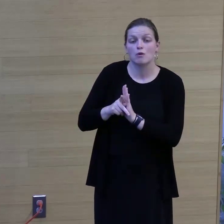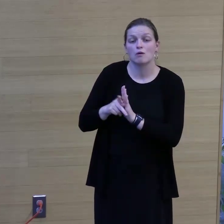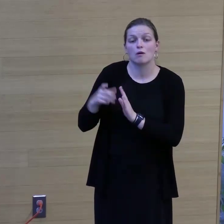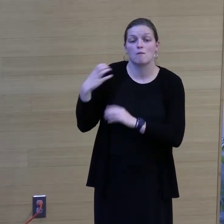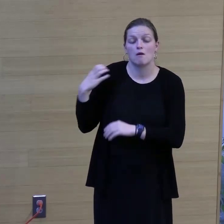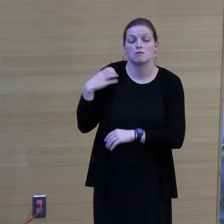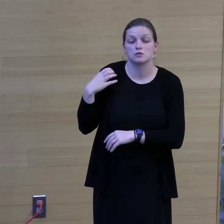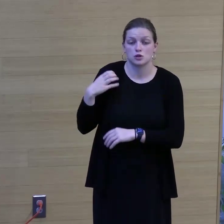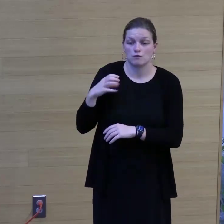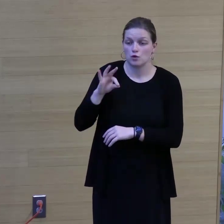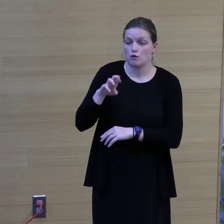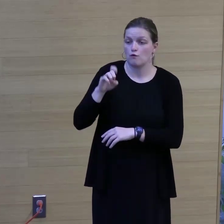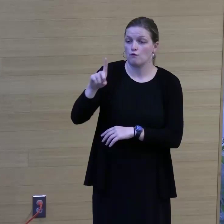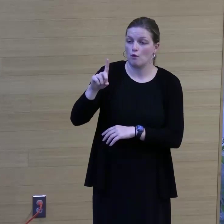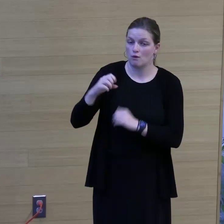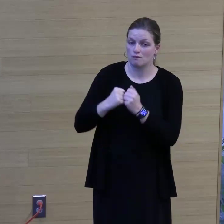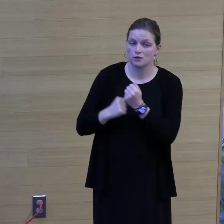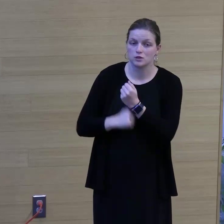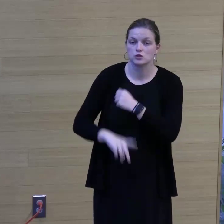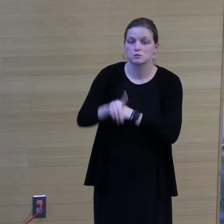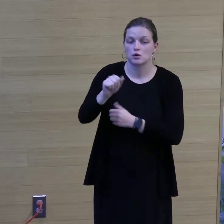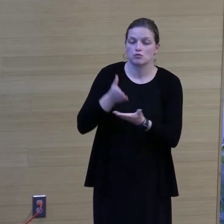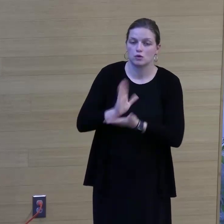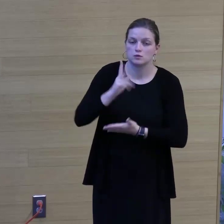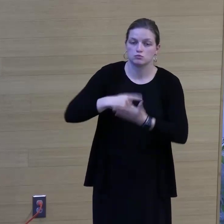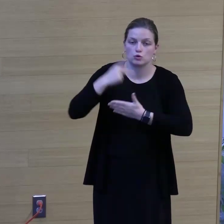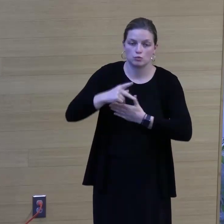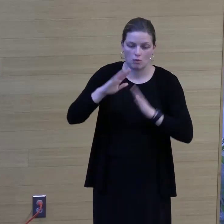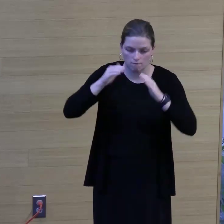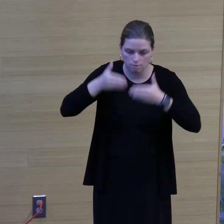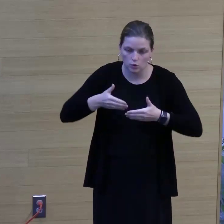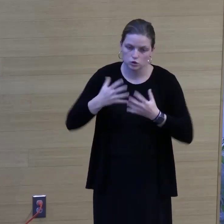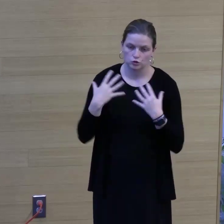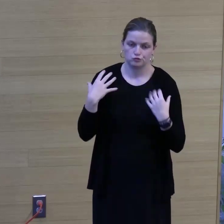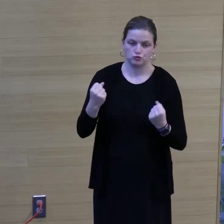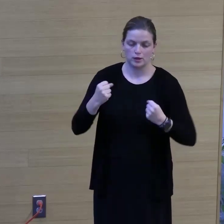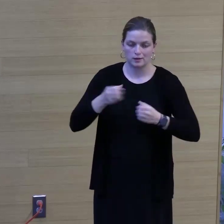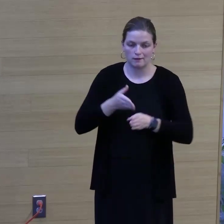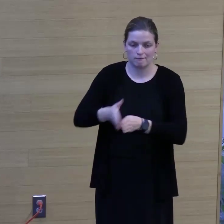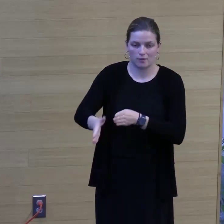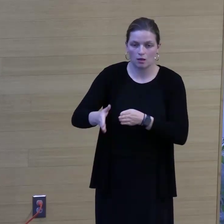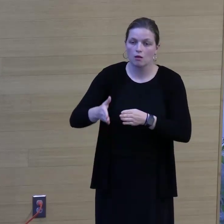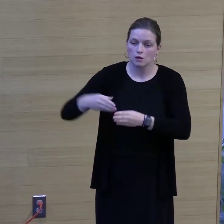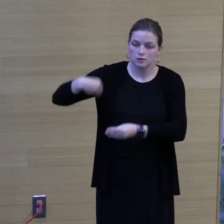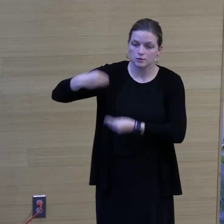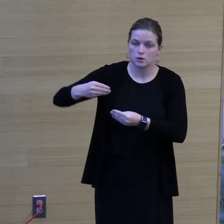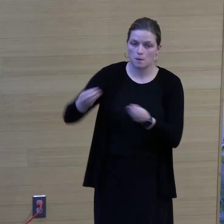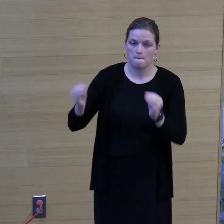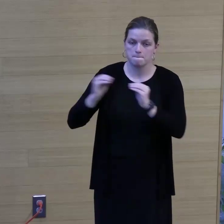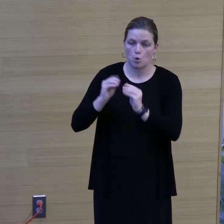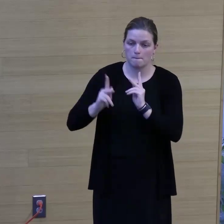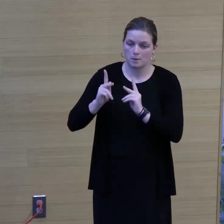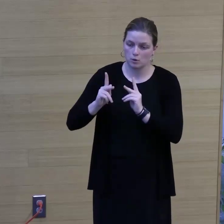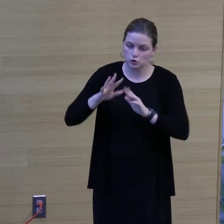Ford Foundation's first ever disability rights program, which is focused on strengthening the field, building a pipeline of diverse